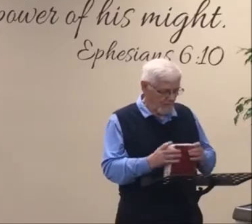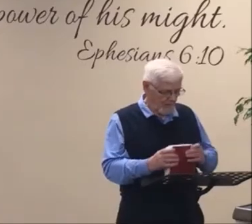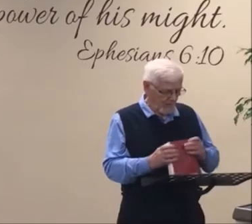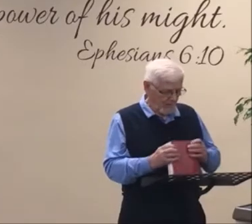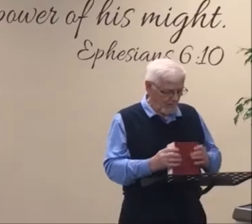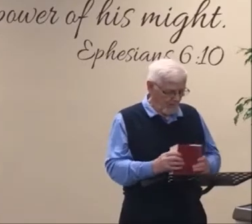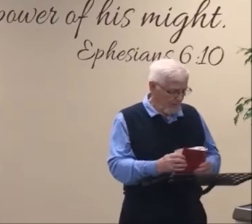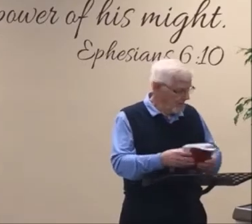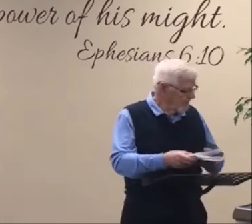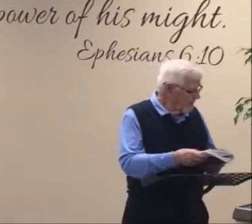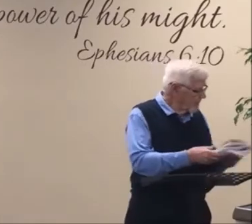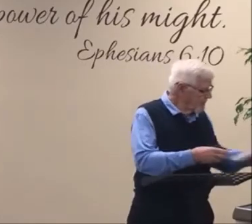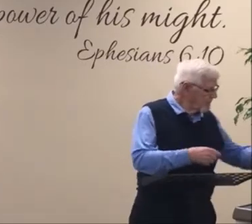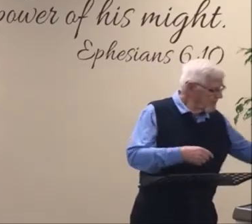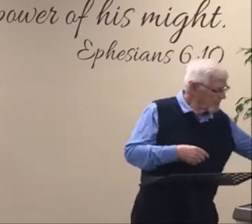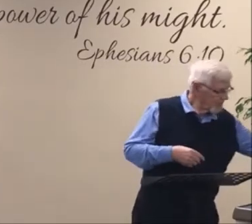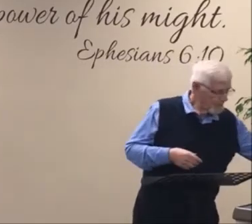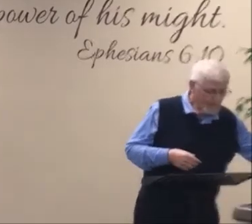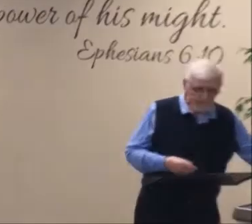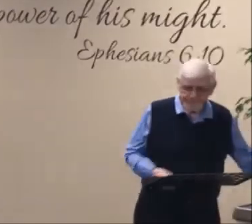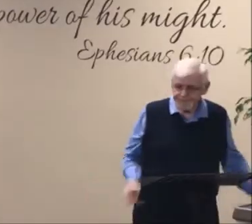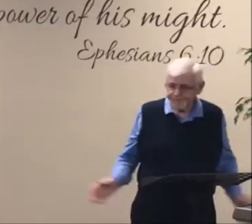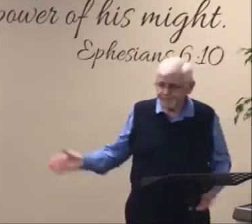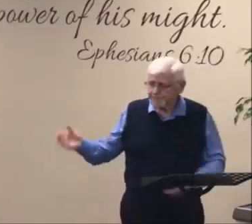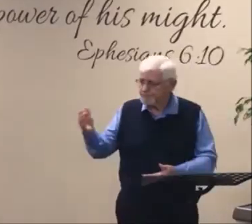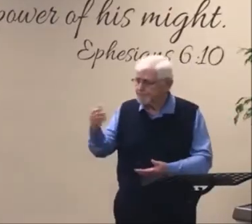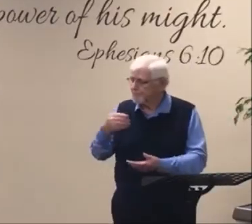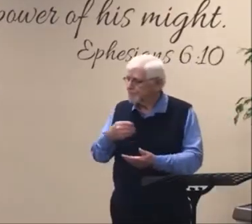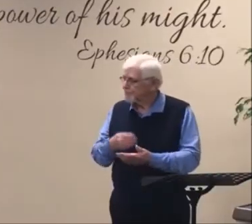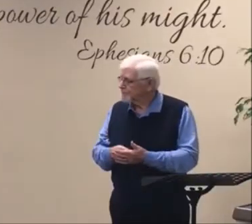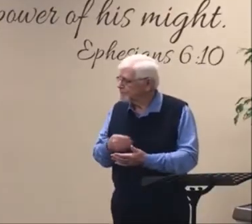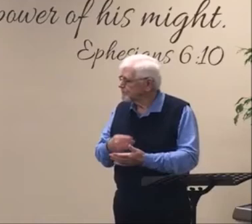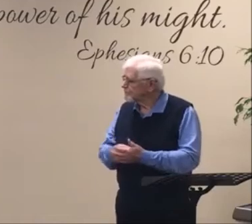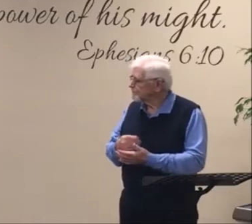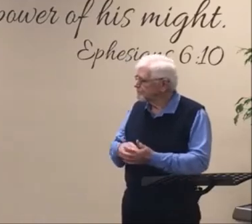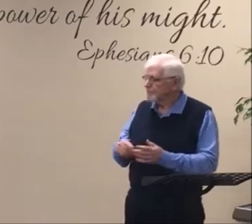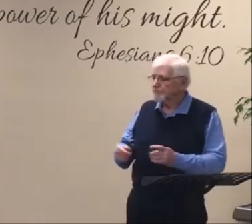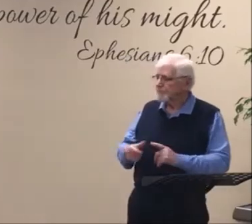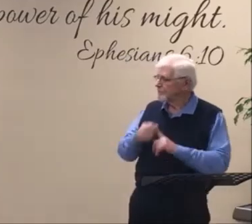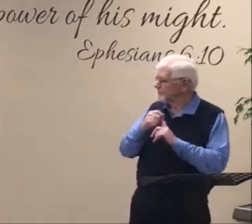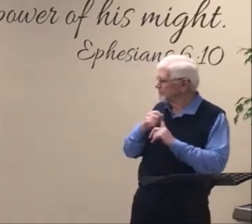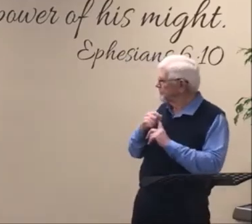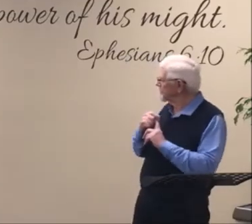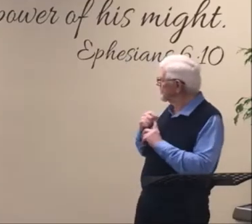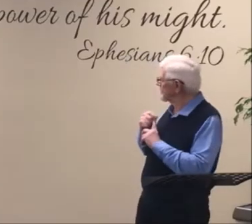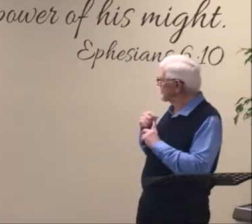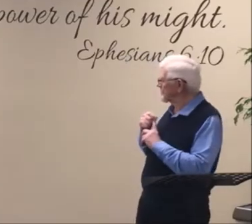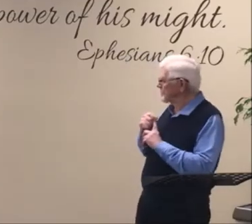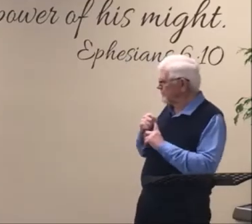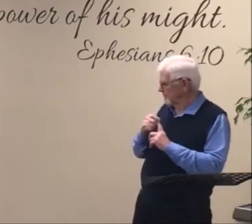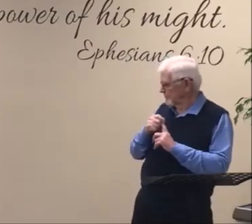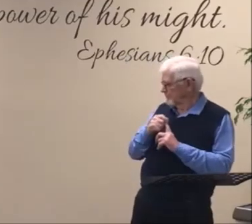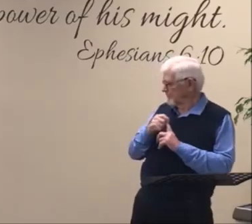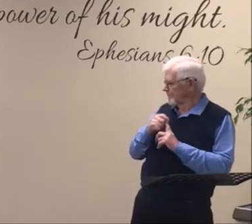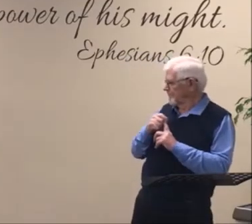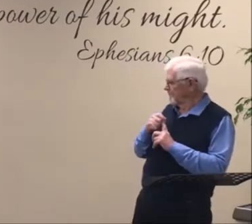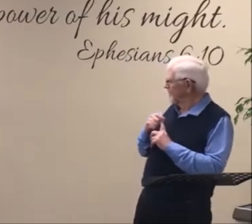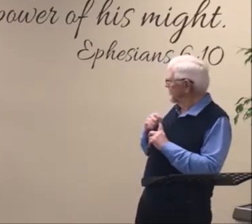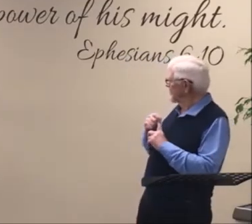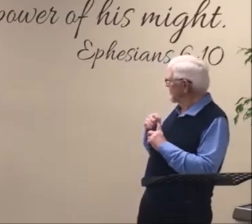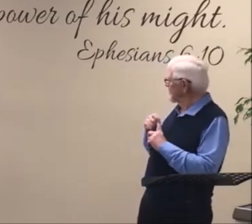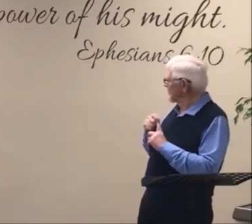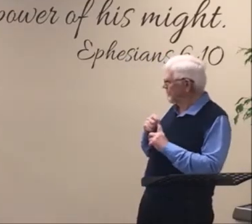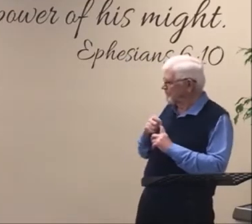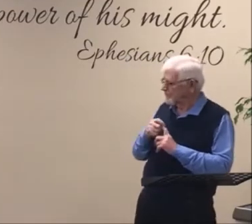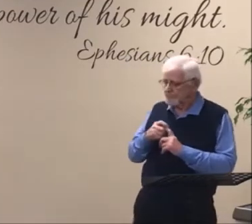Take an offering around here, but we are going to take a special offering. Somebody, you two want to do offering? Can you find some baskets? I think there's